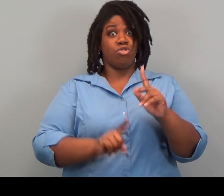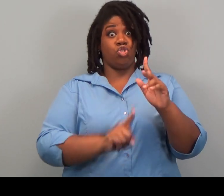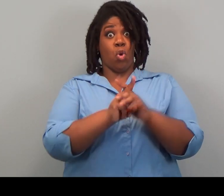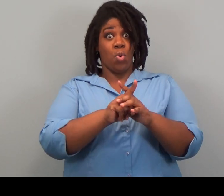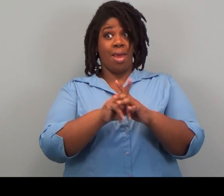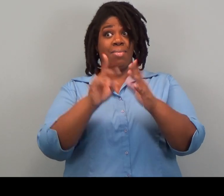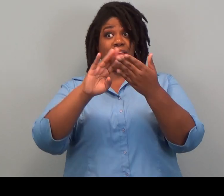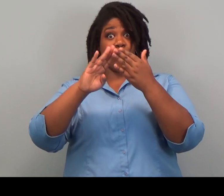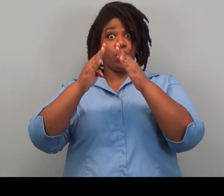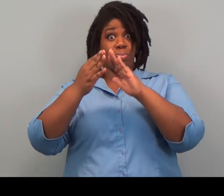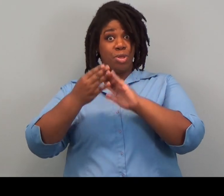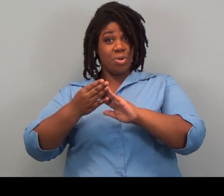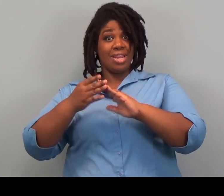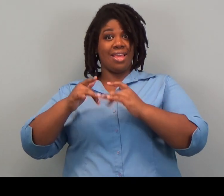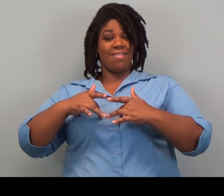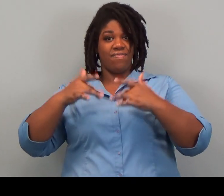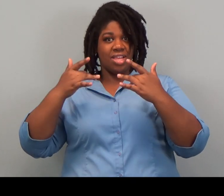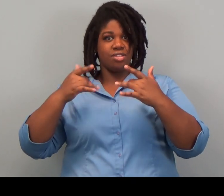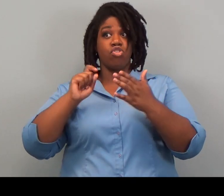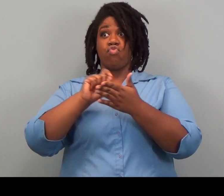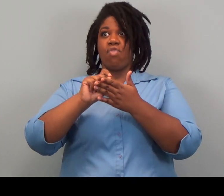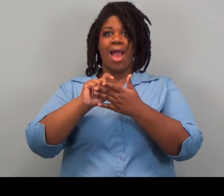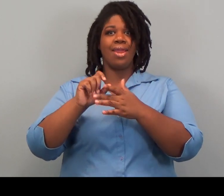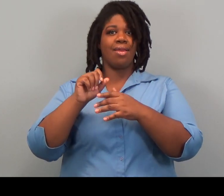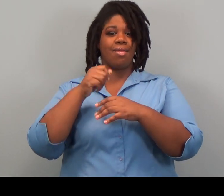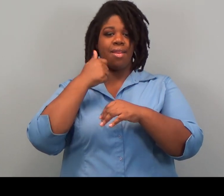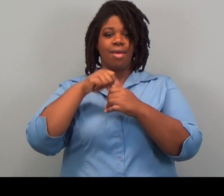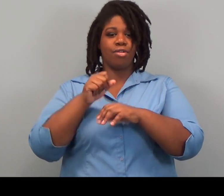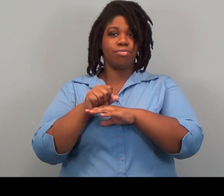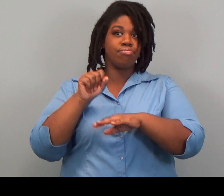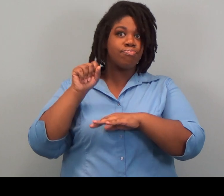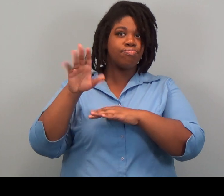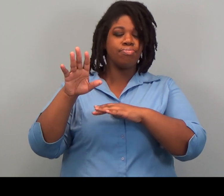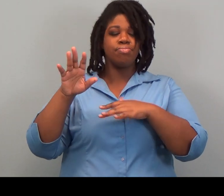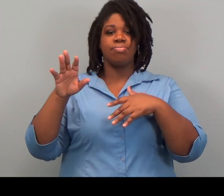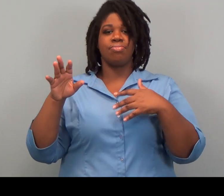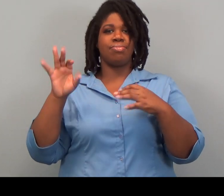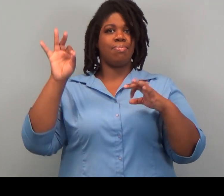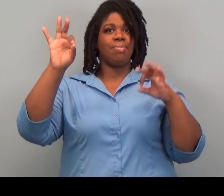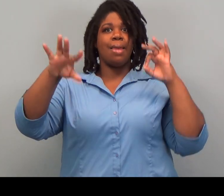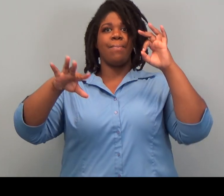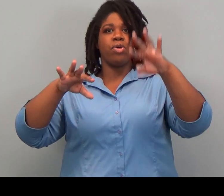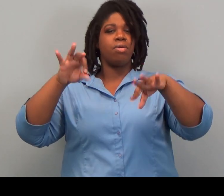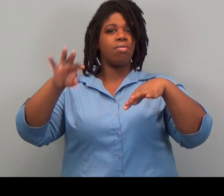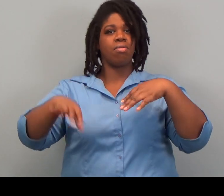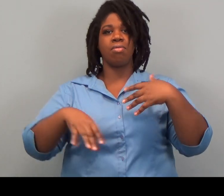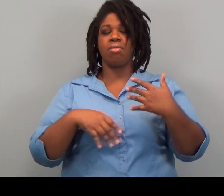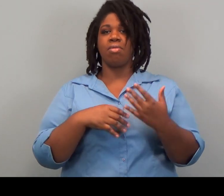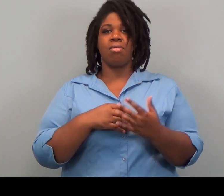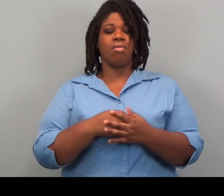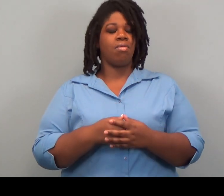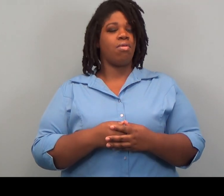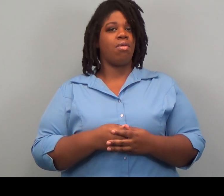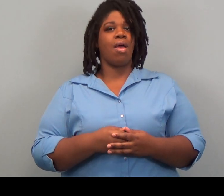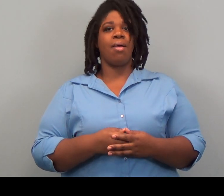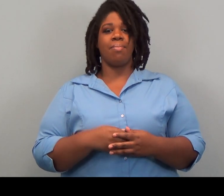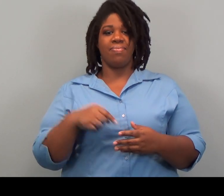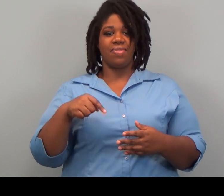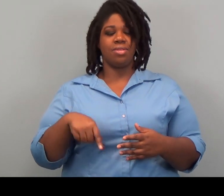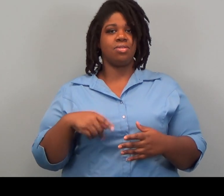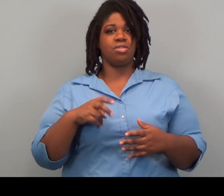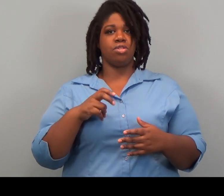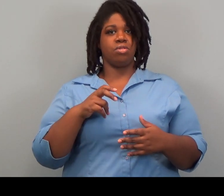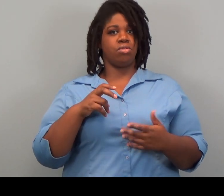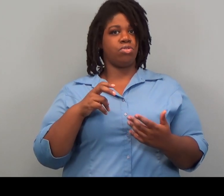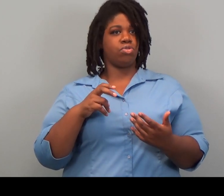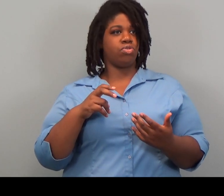about bike lanes are not a recreational sort of issue. This is a transportation issue in terms of